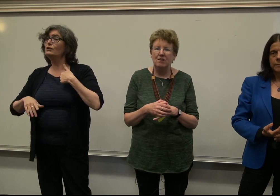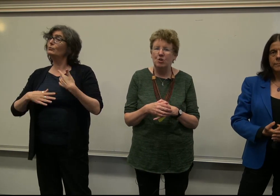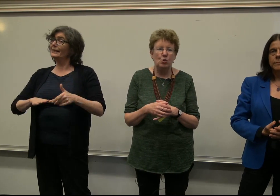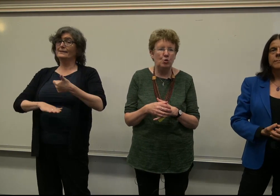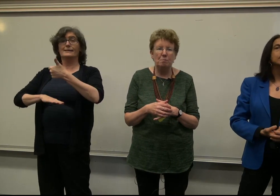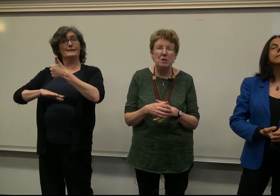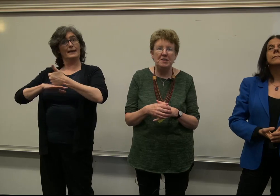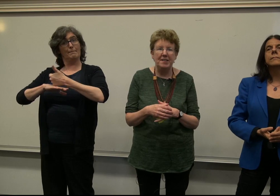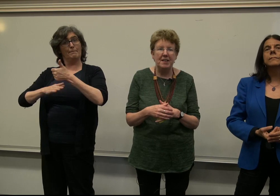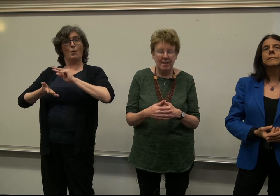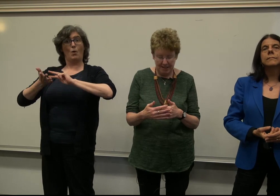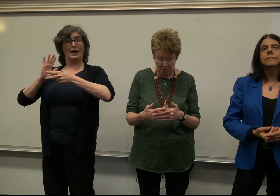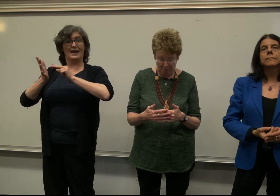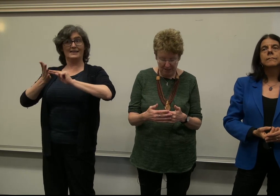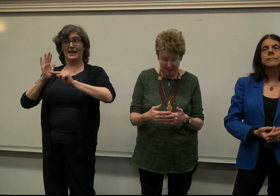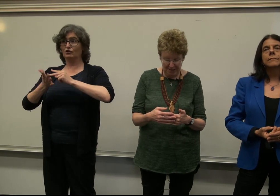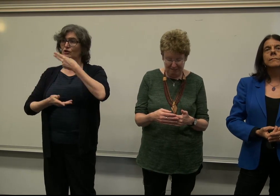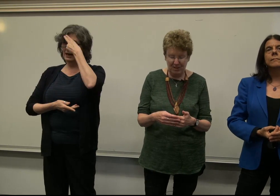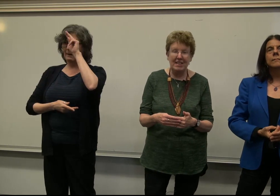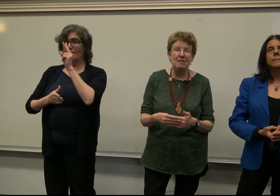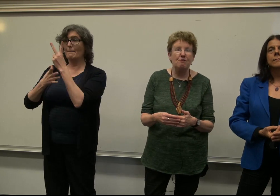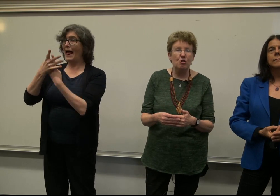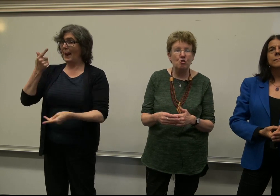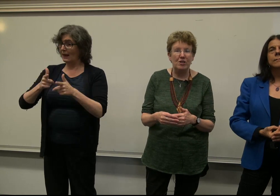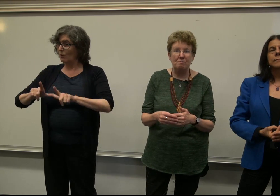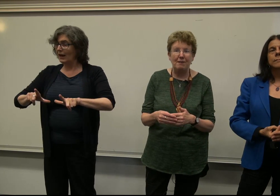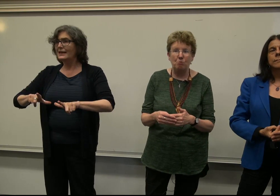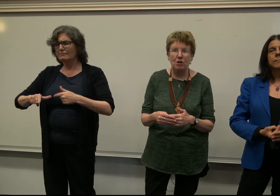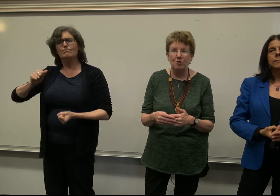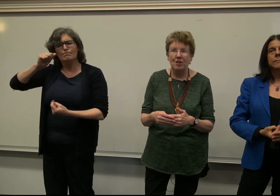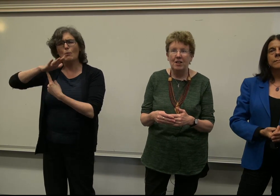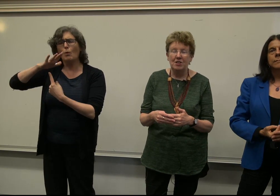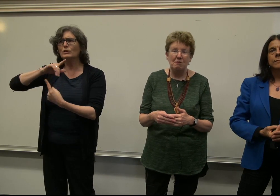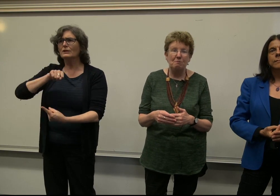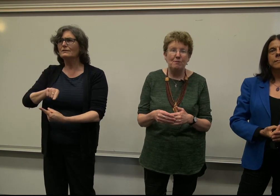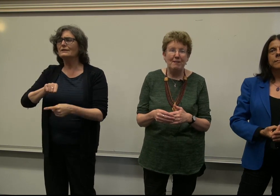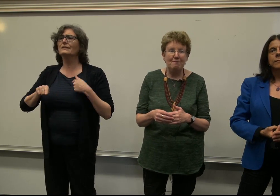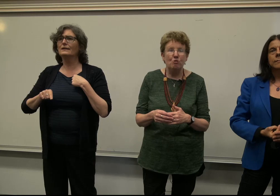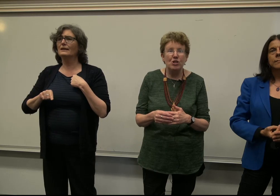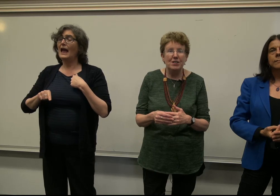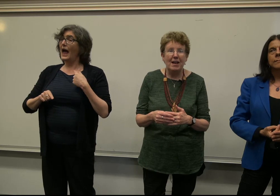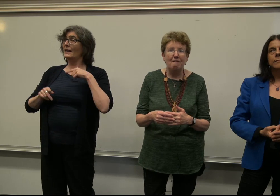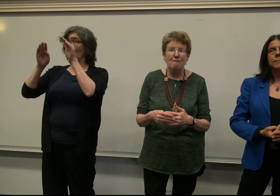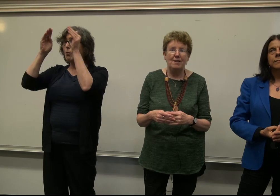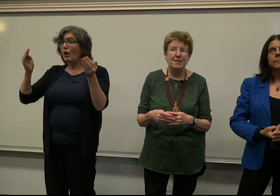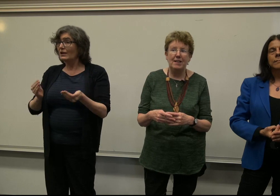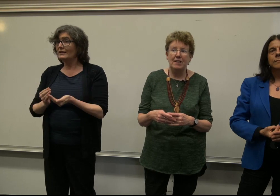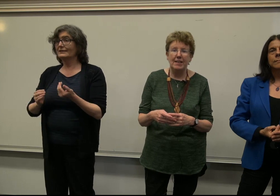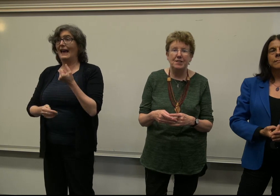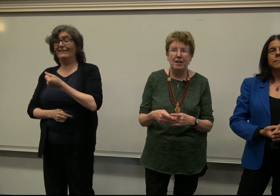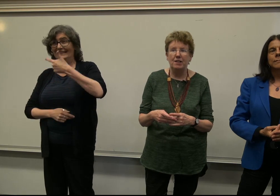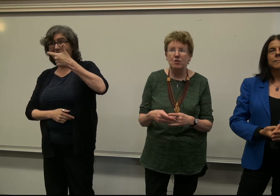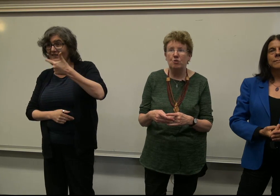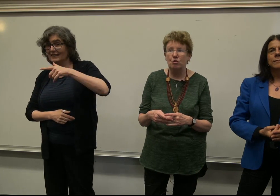families, schools, communities, and has got bases in 17 different countries around the world. So we're very fortunate to have Antonella